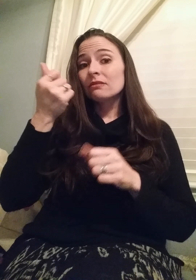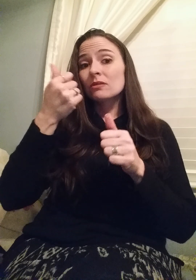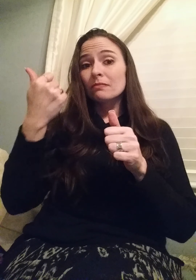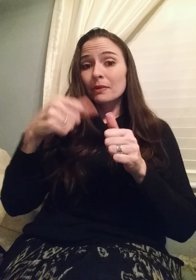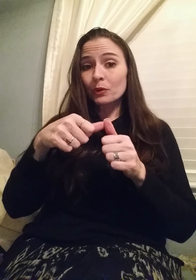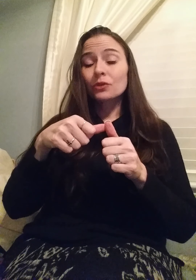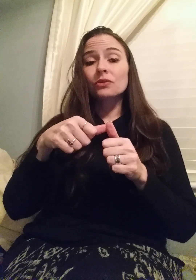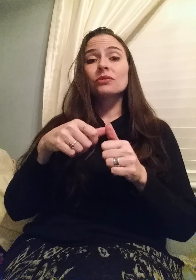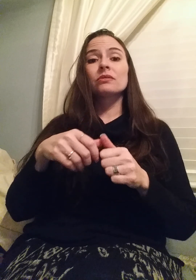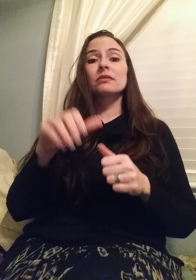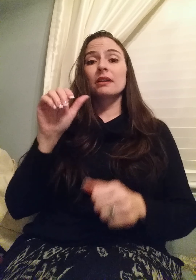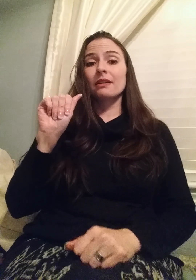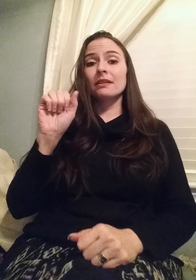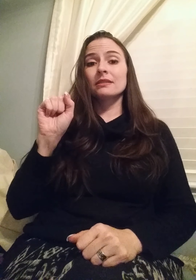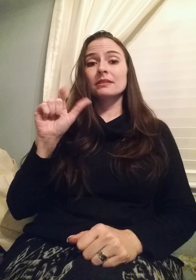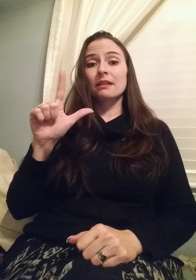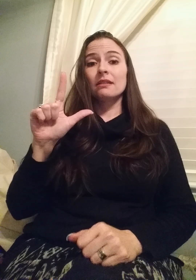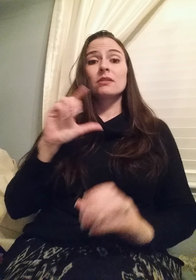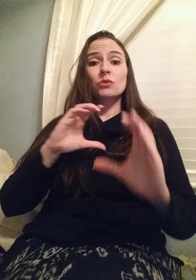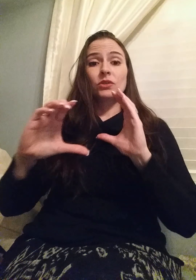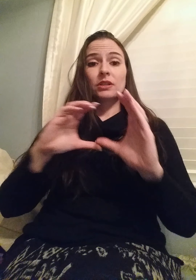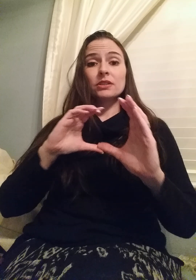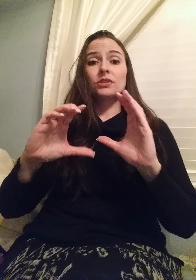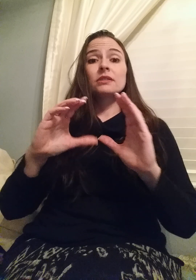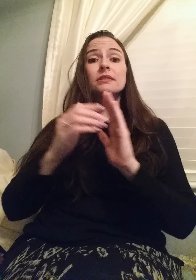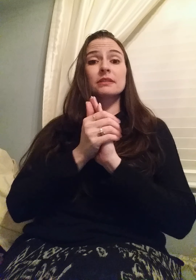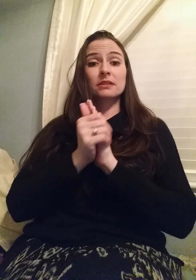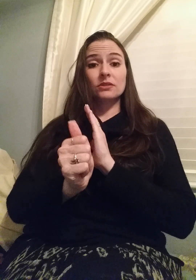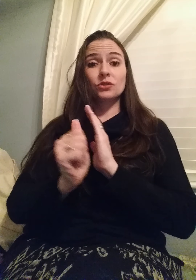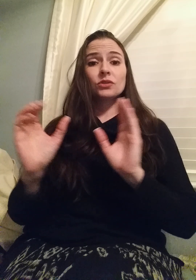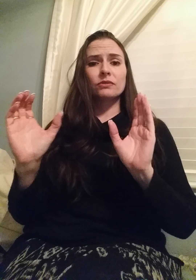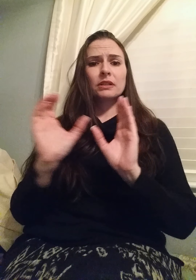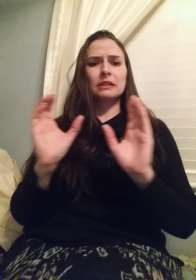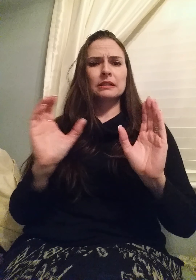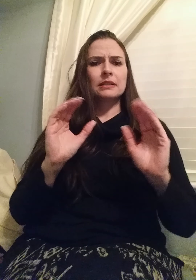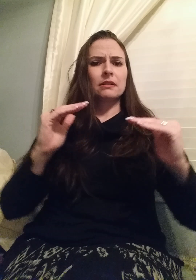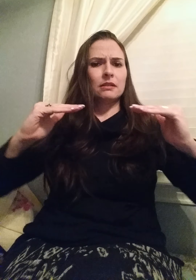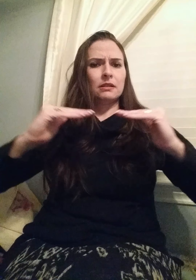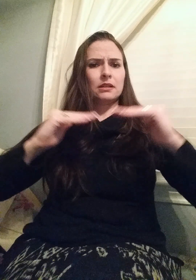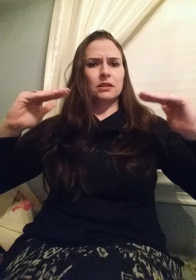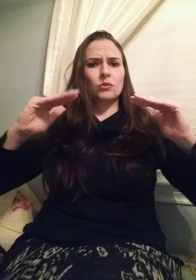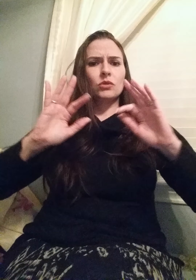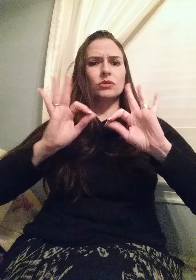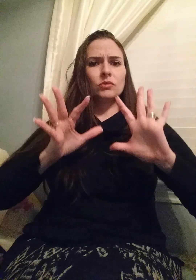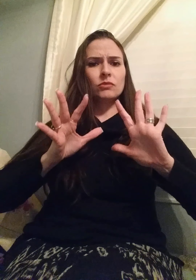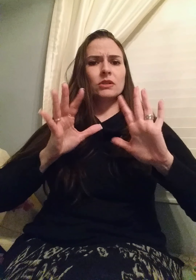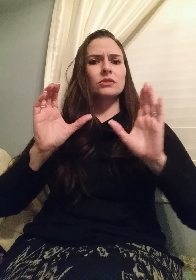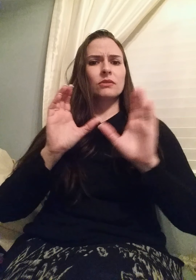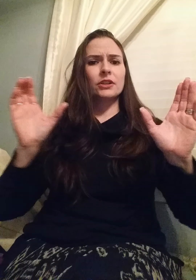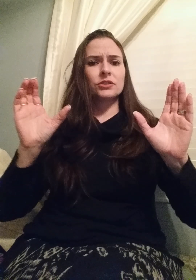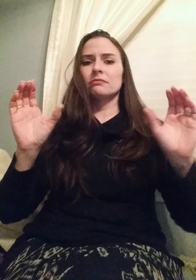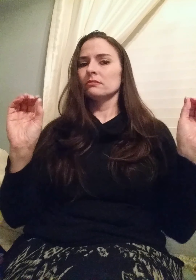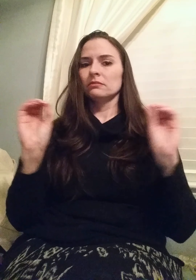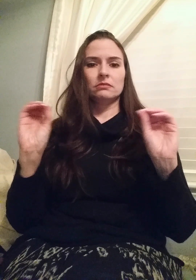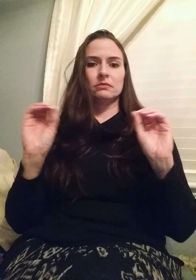the ASL Communication Skills Certificate is not the same thing as interpreting certification. If